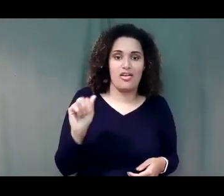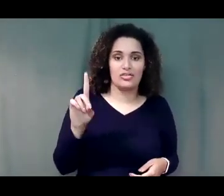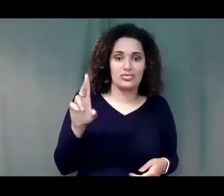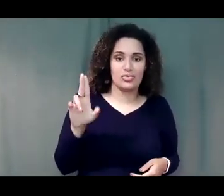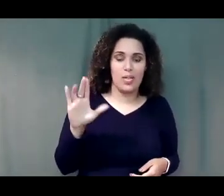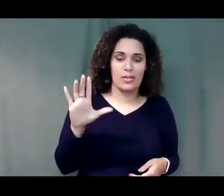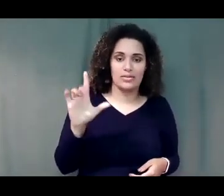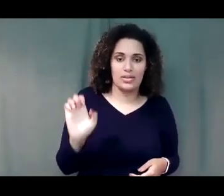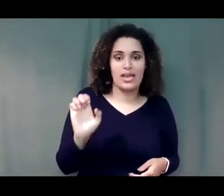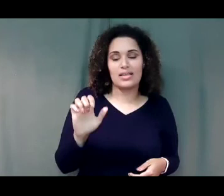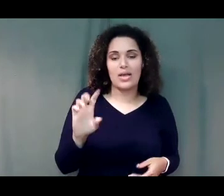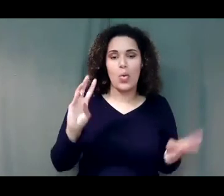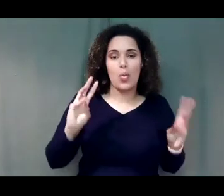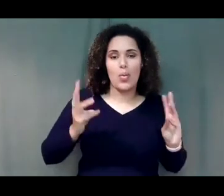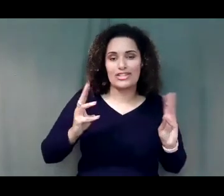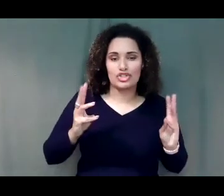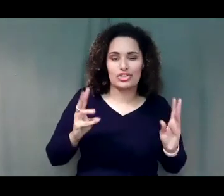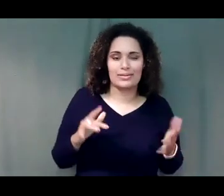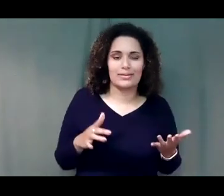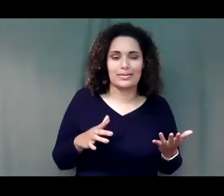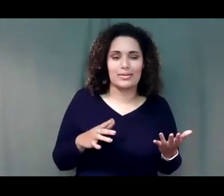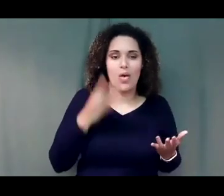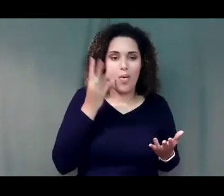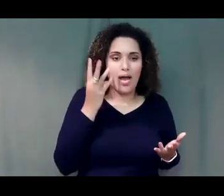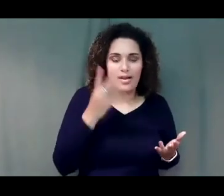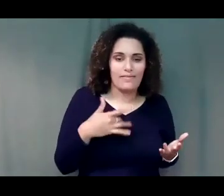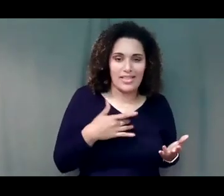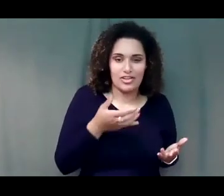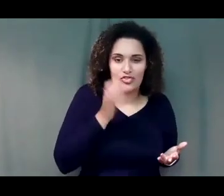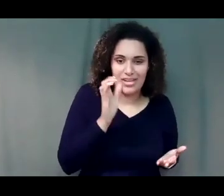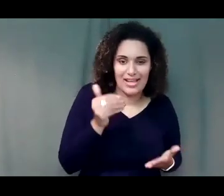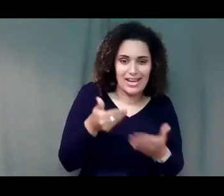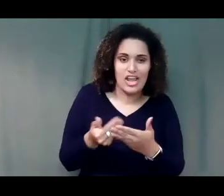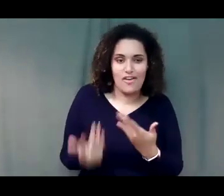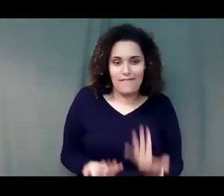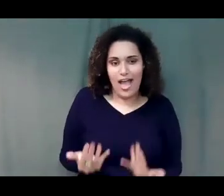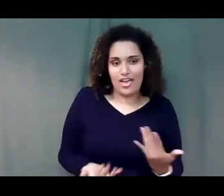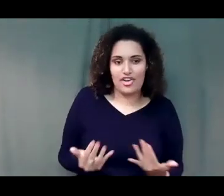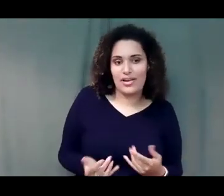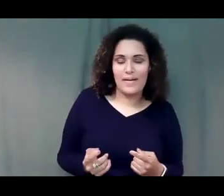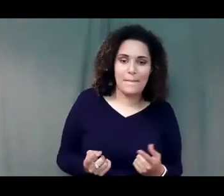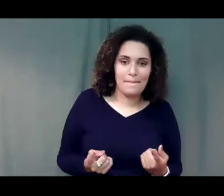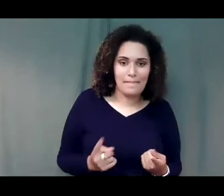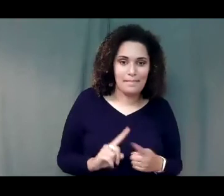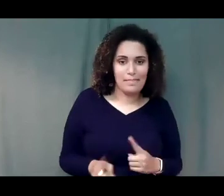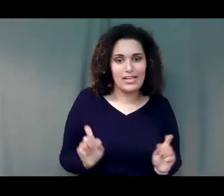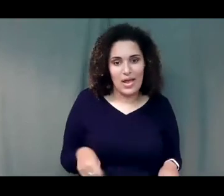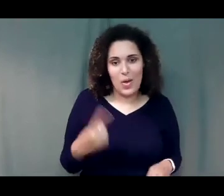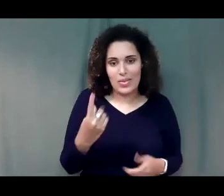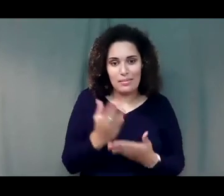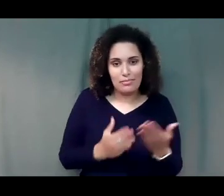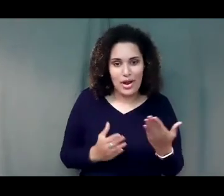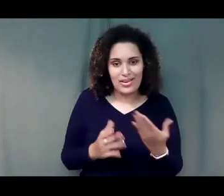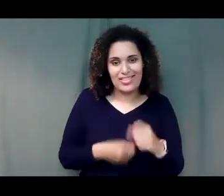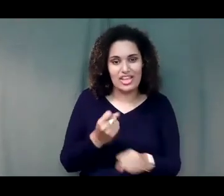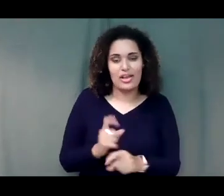wintry wine. I feel like you should always be drinking it by a fire, which is silly because then you can only drink it so much of the year. But in my mind, it